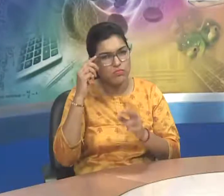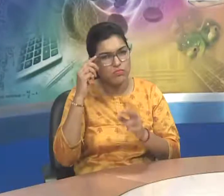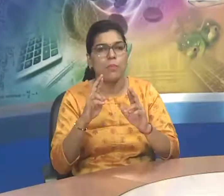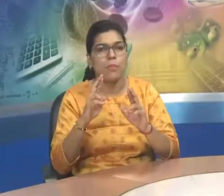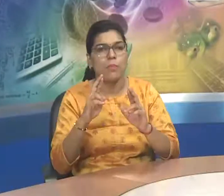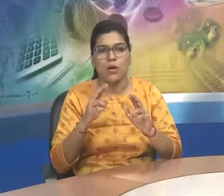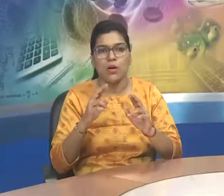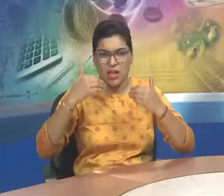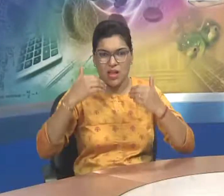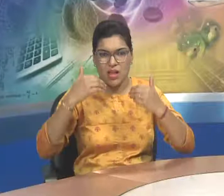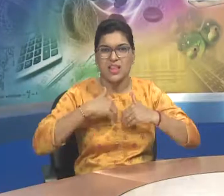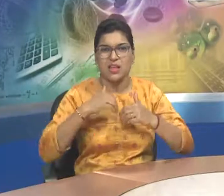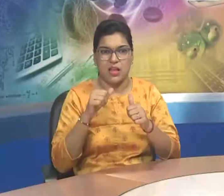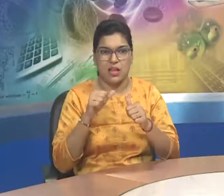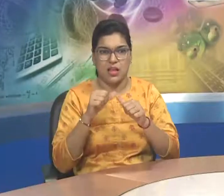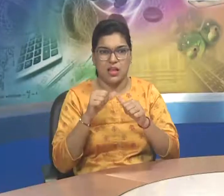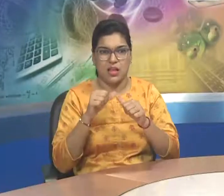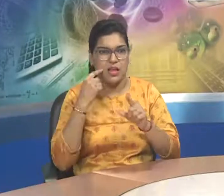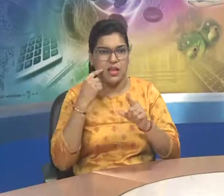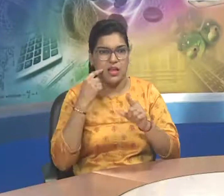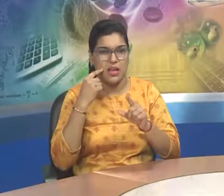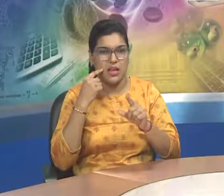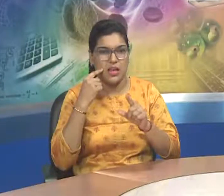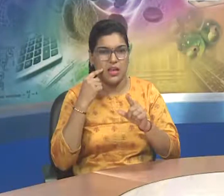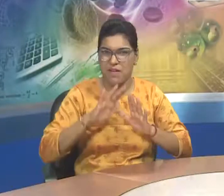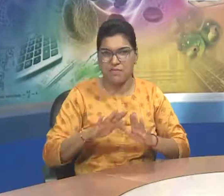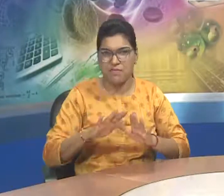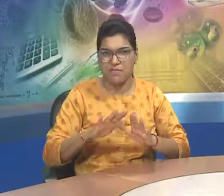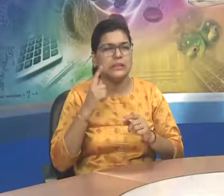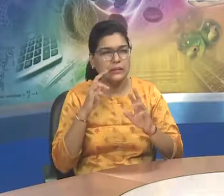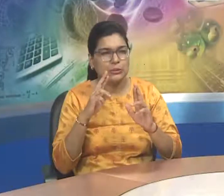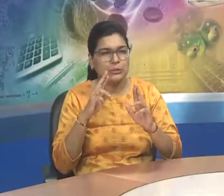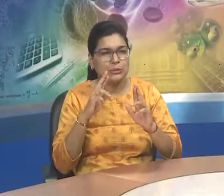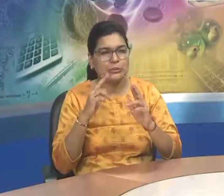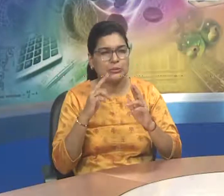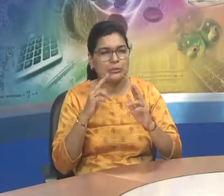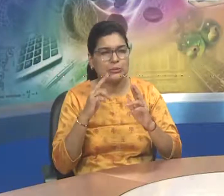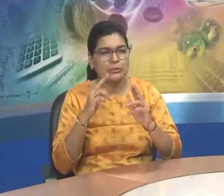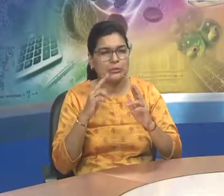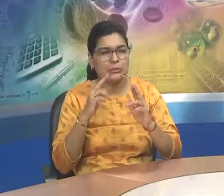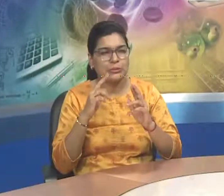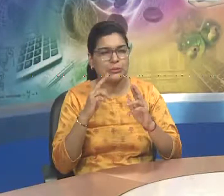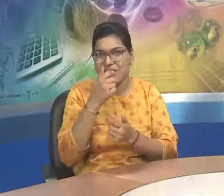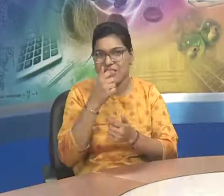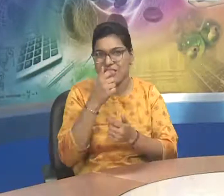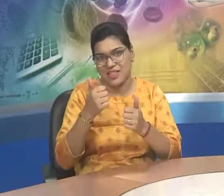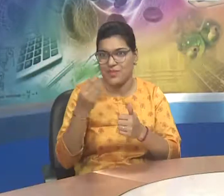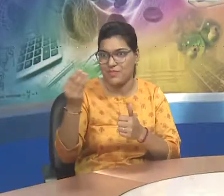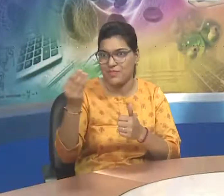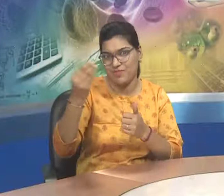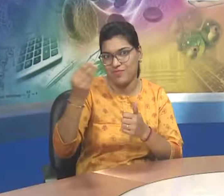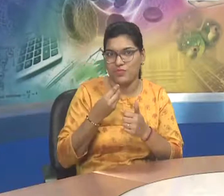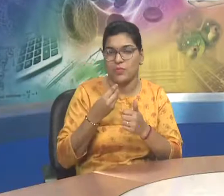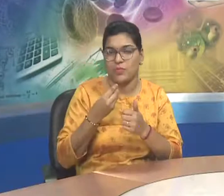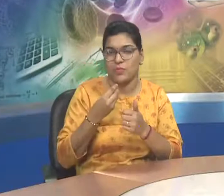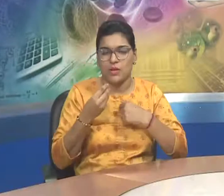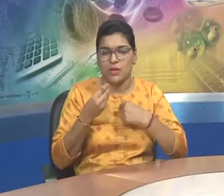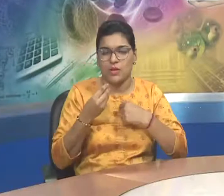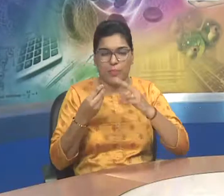Other methods of prevention have been